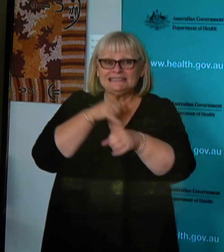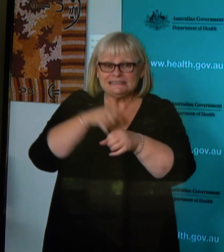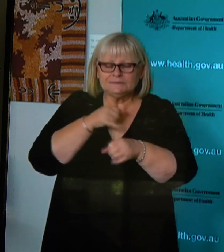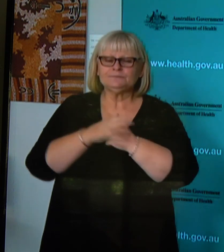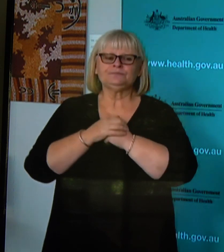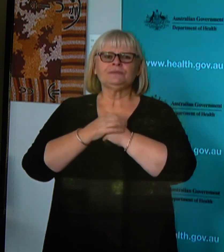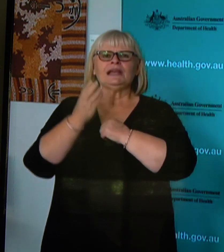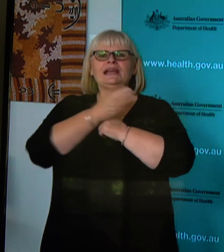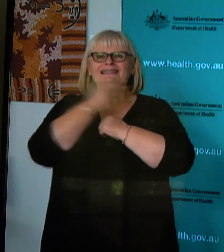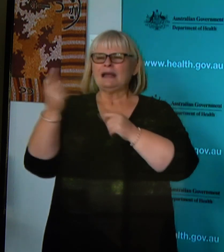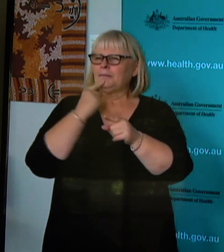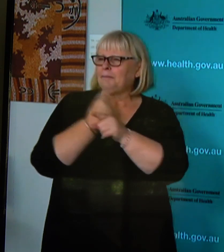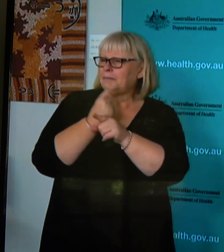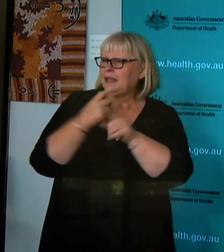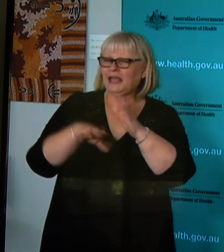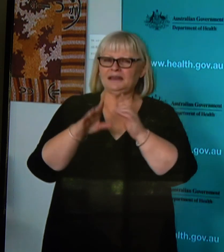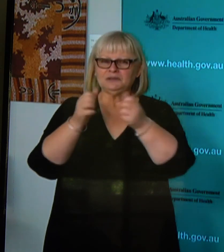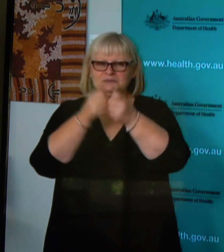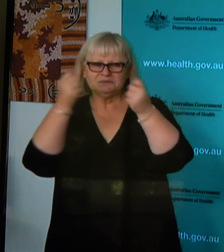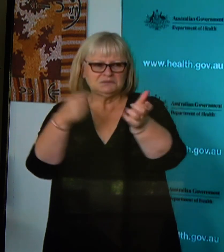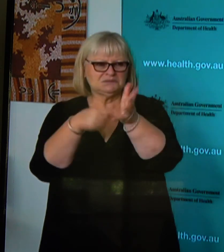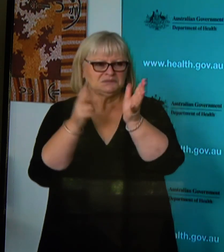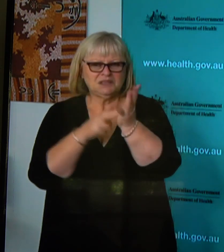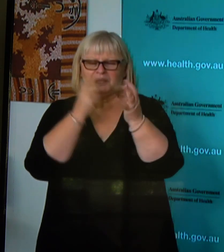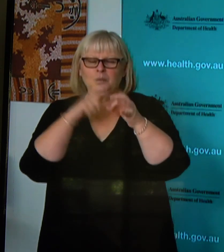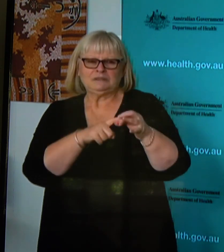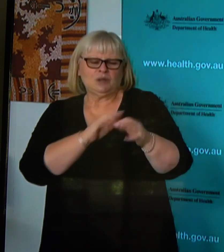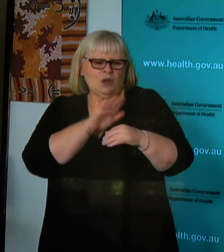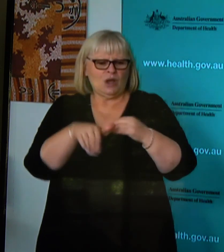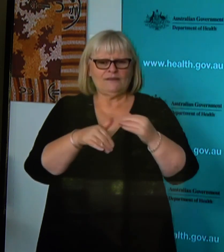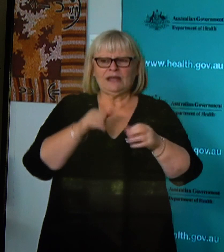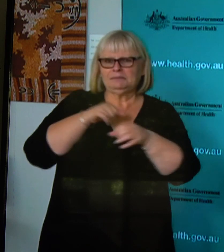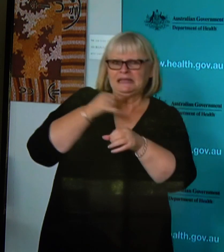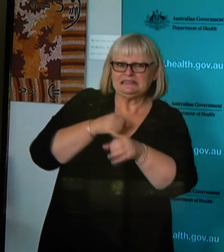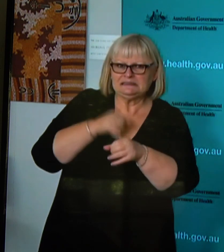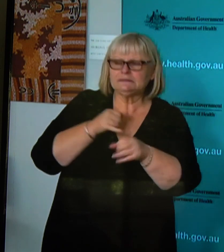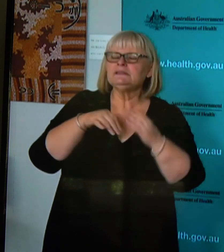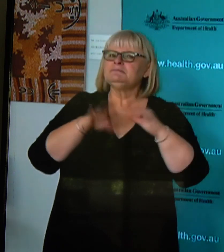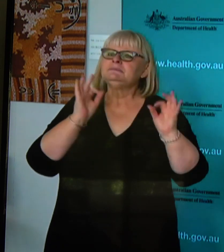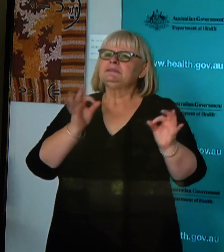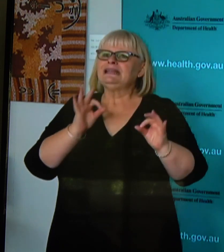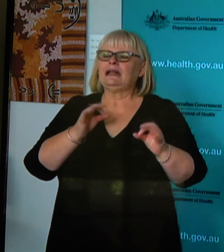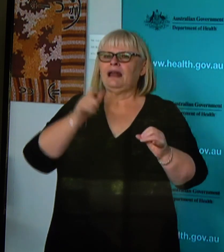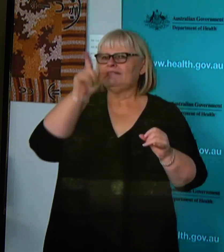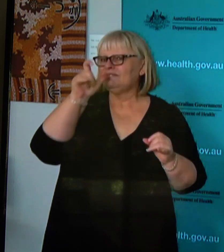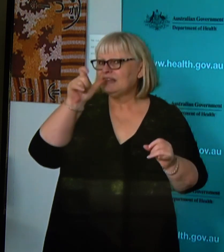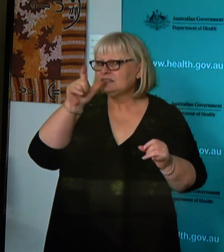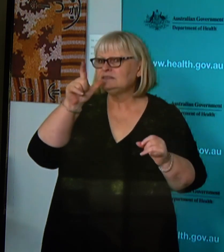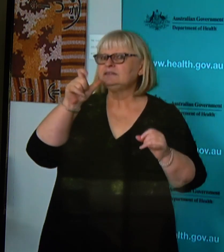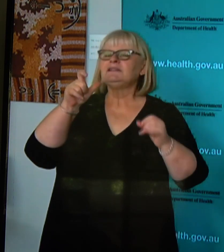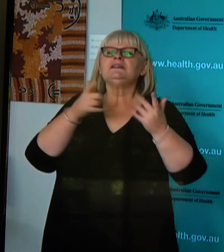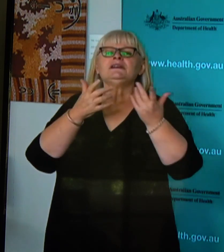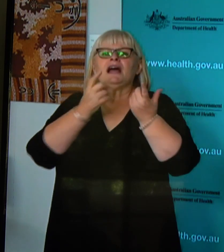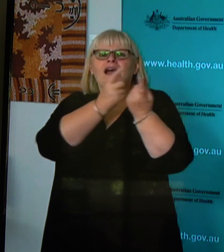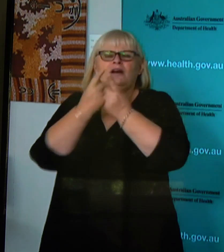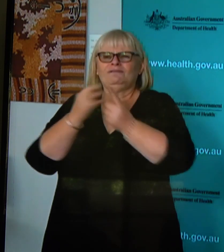been some discussion in the media and some questions about medicines, in particular Ventolin or salbutamol